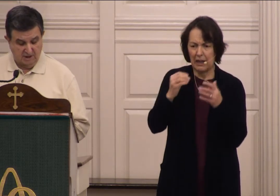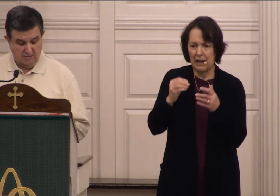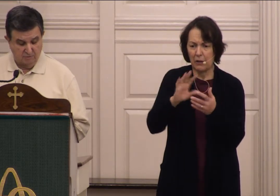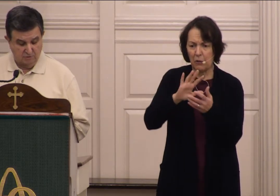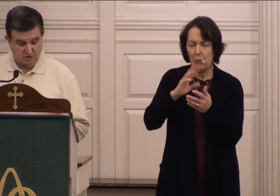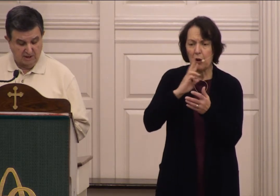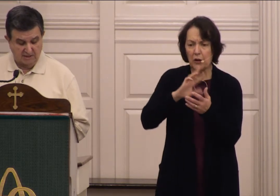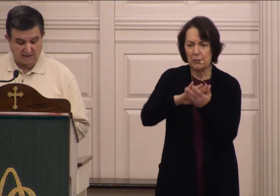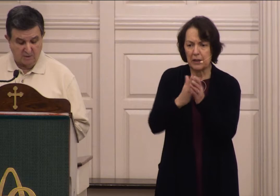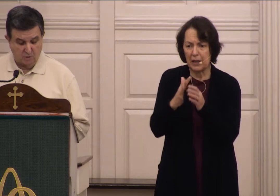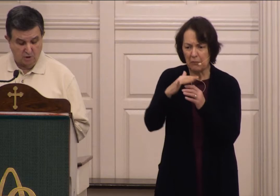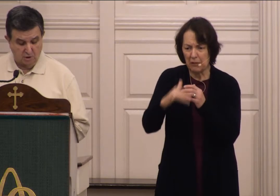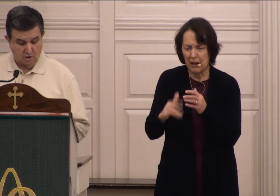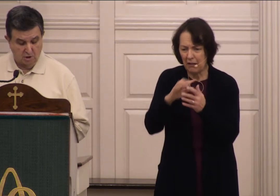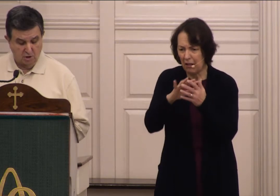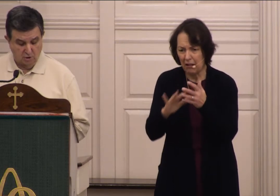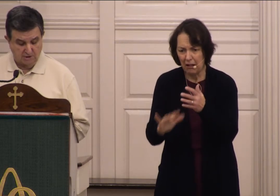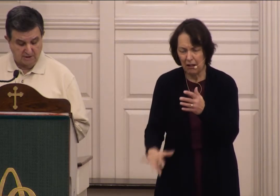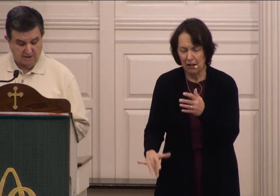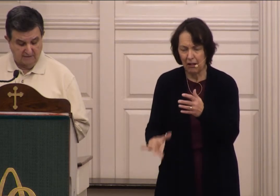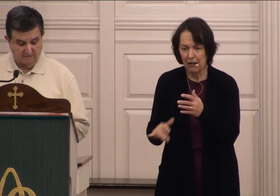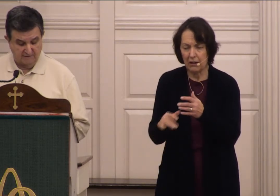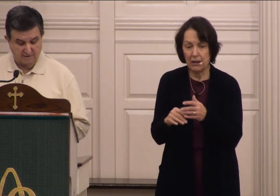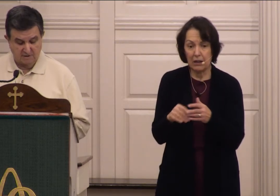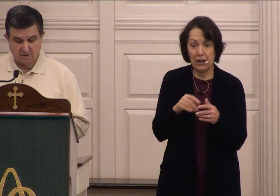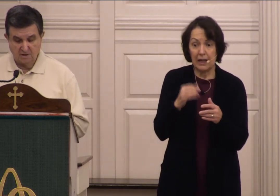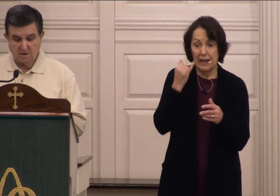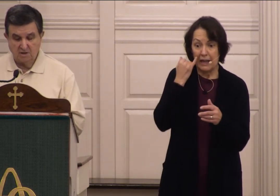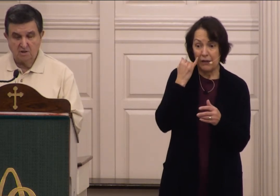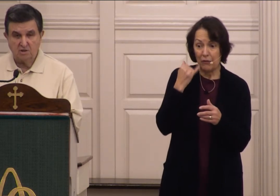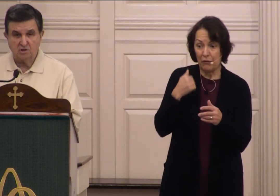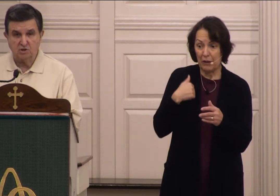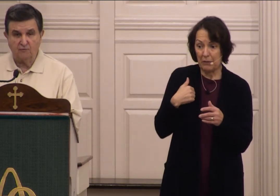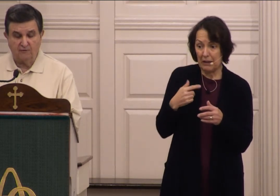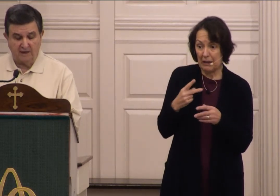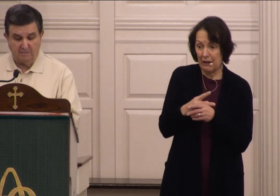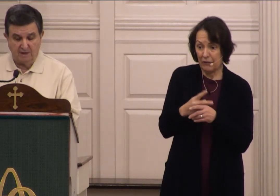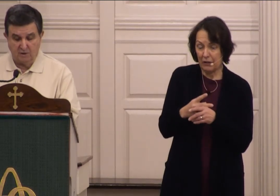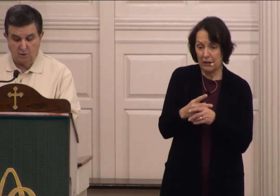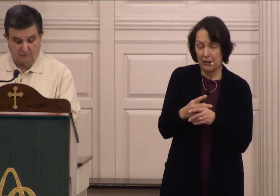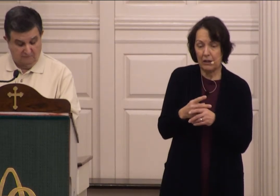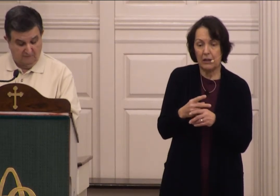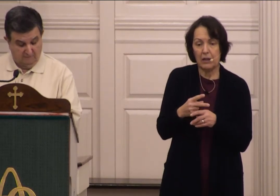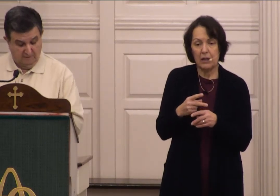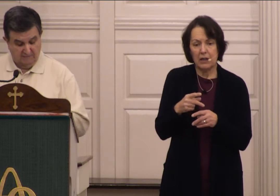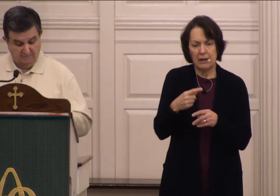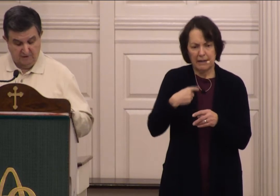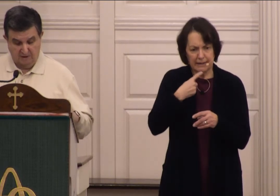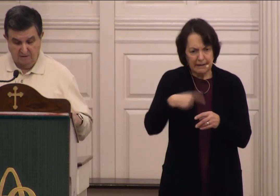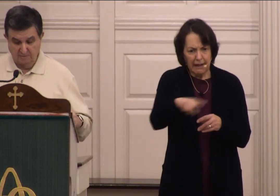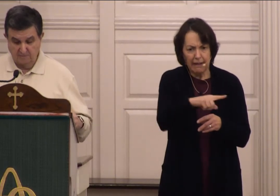the Hebrews as they were your slaves. So fight